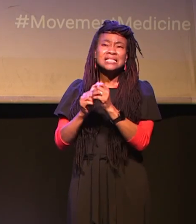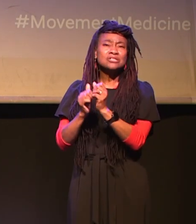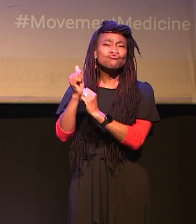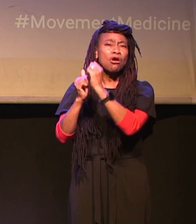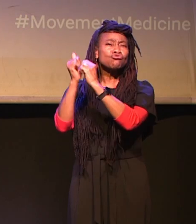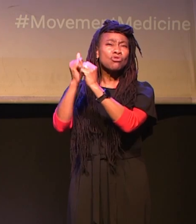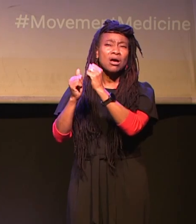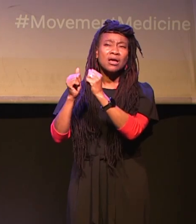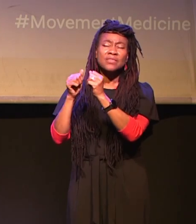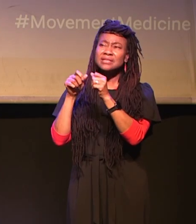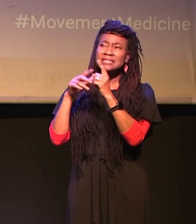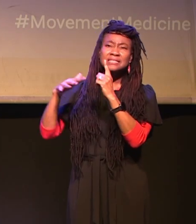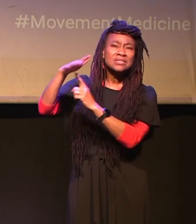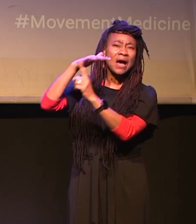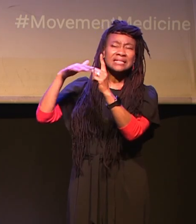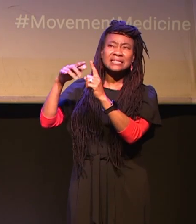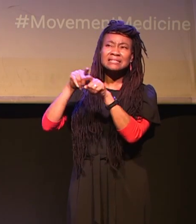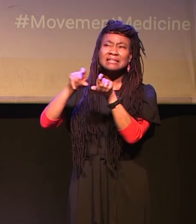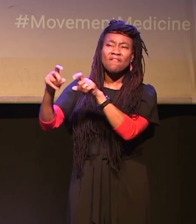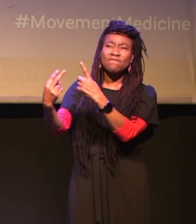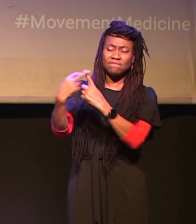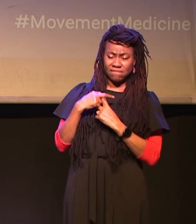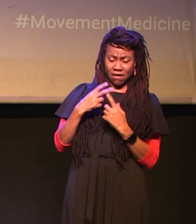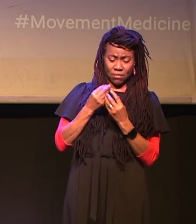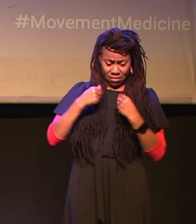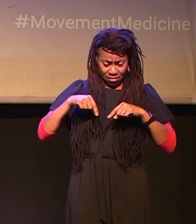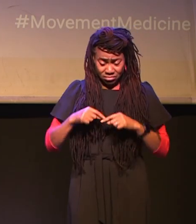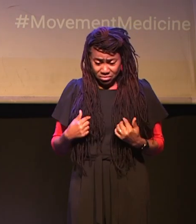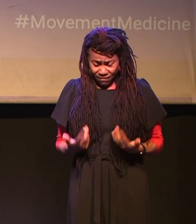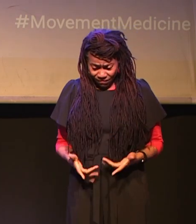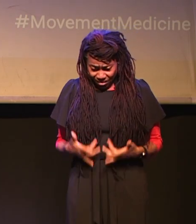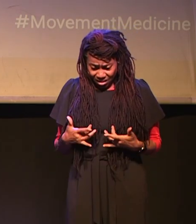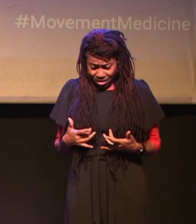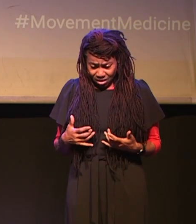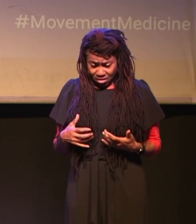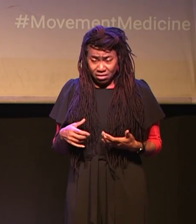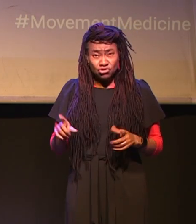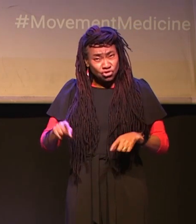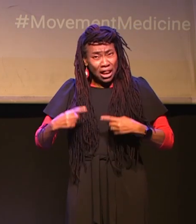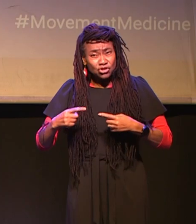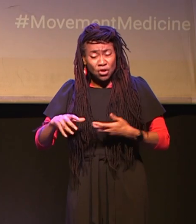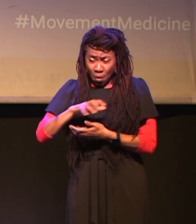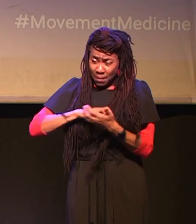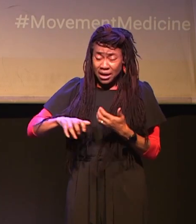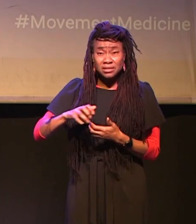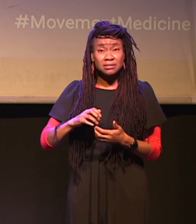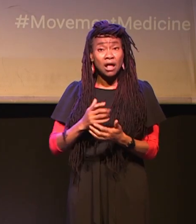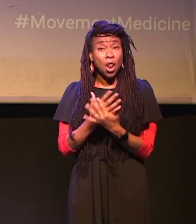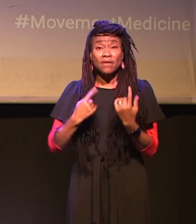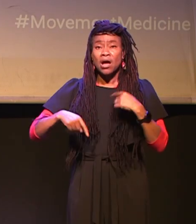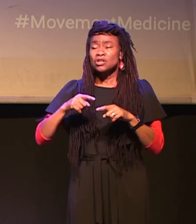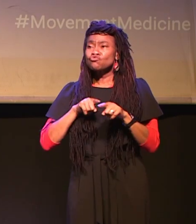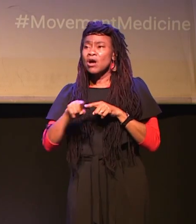complicated, and I think for many of us are just reaching for different practices